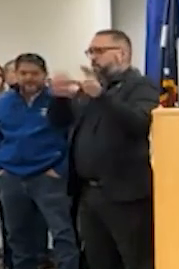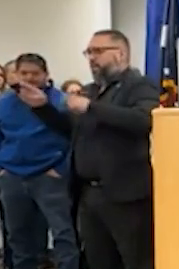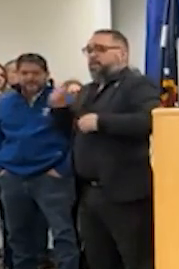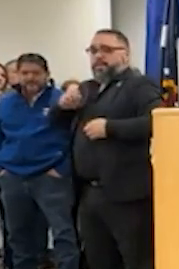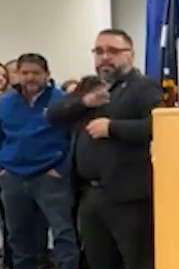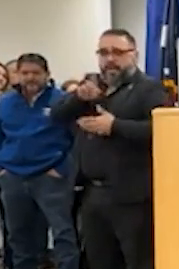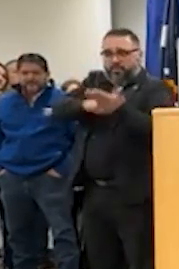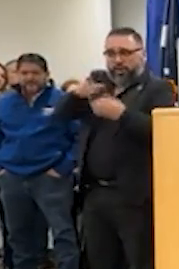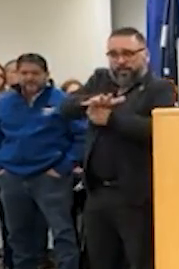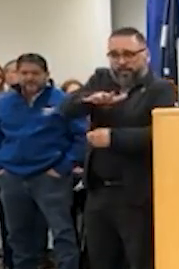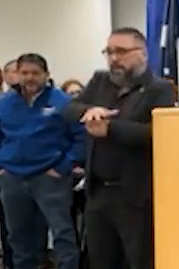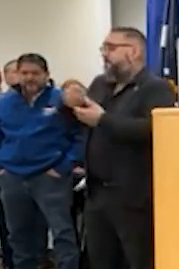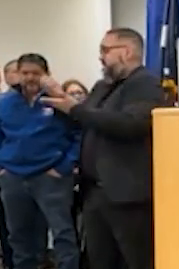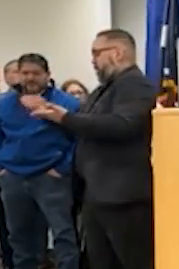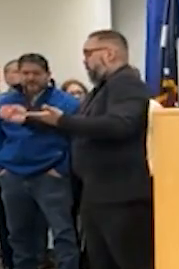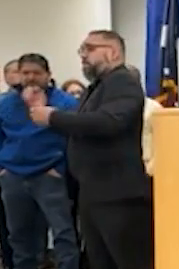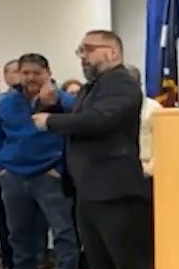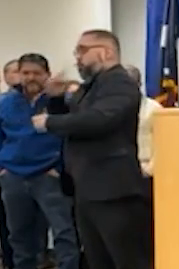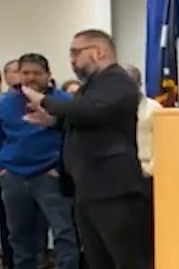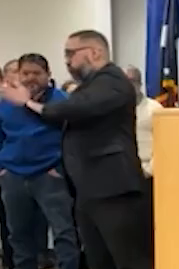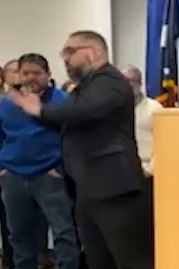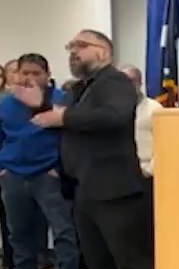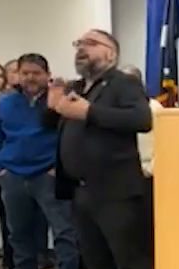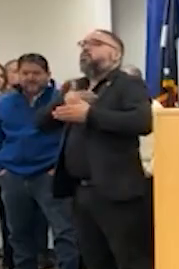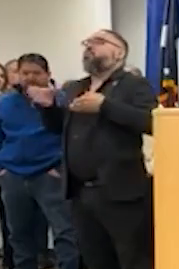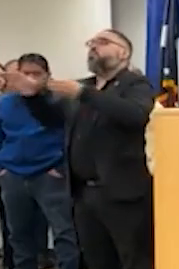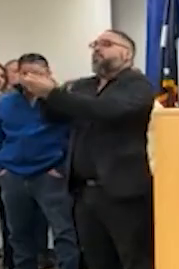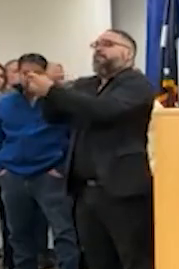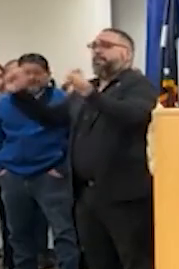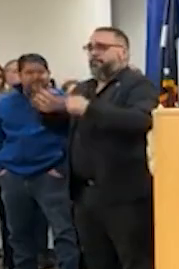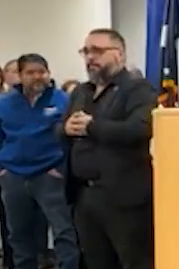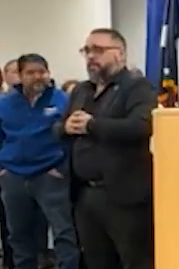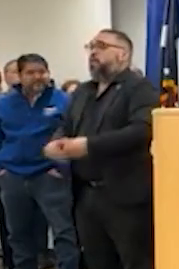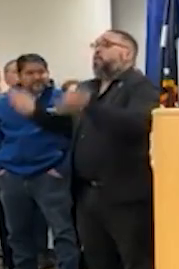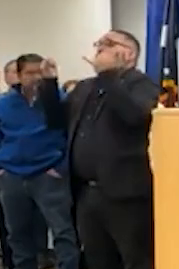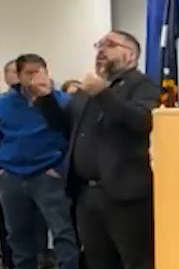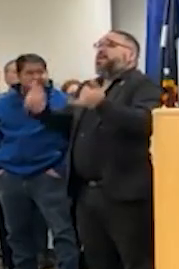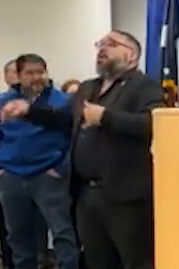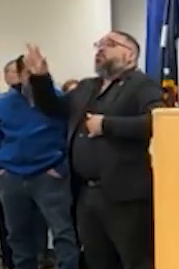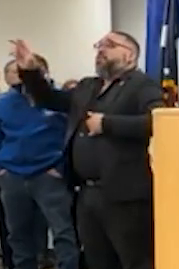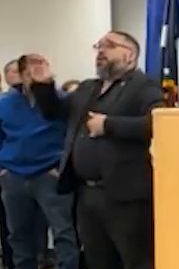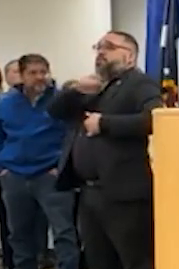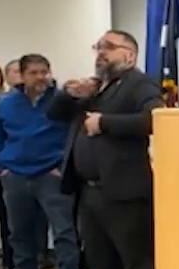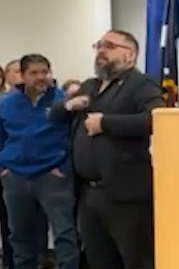ensure that we have all the materials needed to keep our roadways as safe as possible. So right now, more than 300 crew